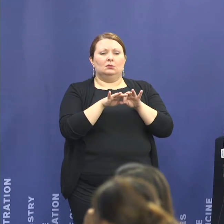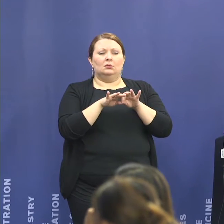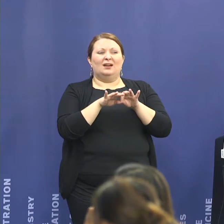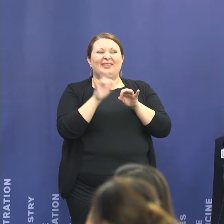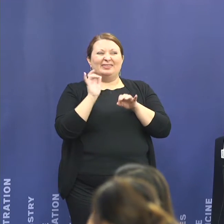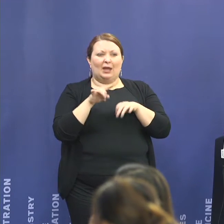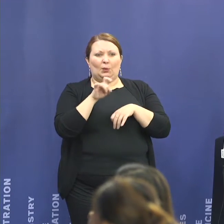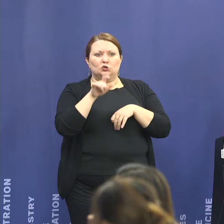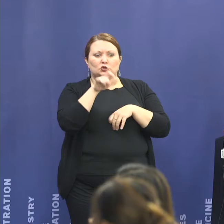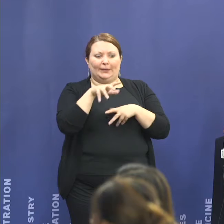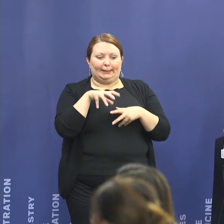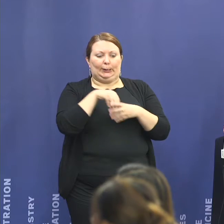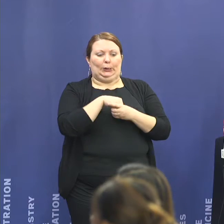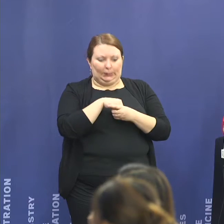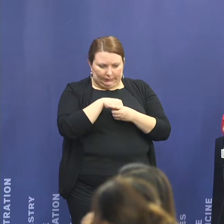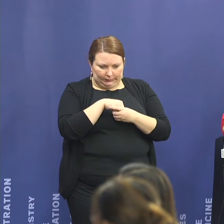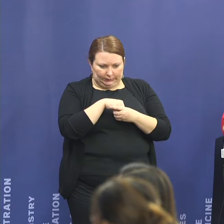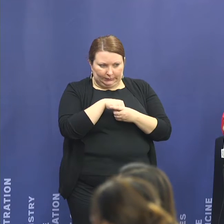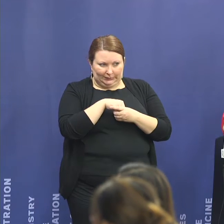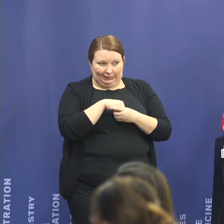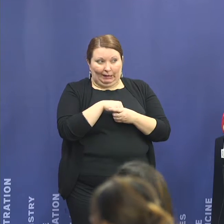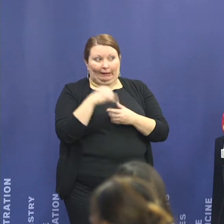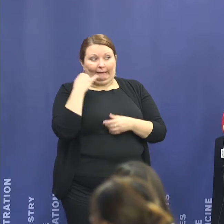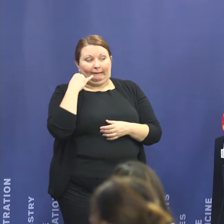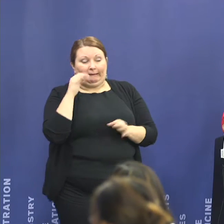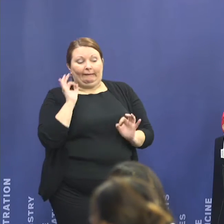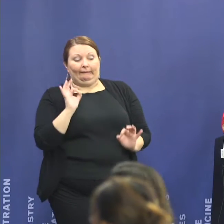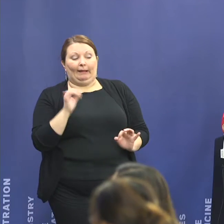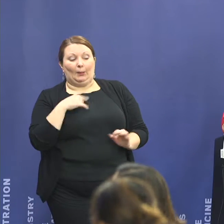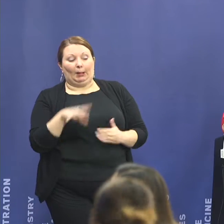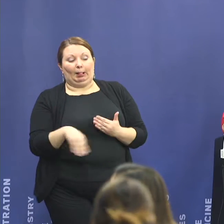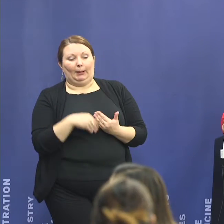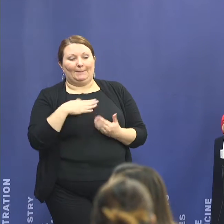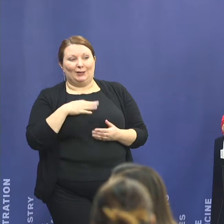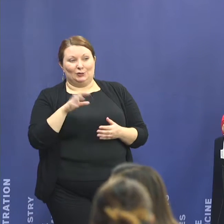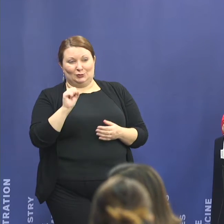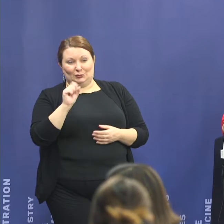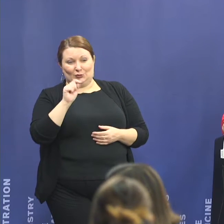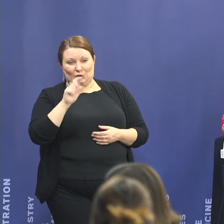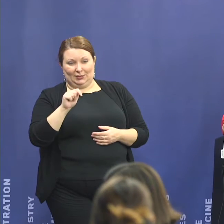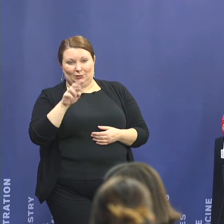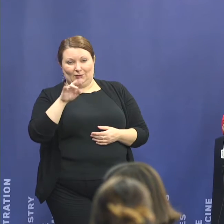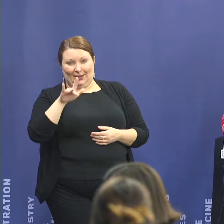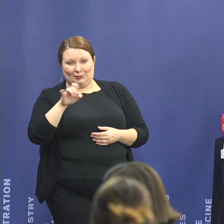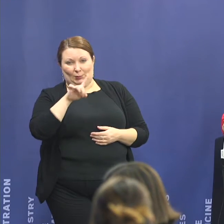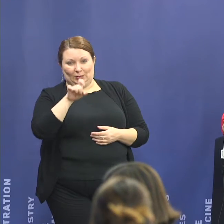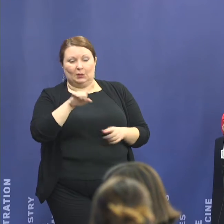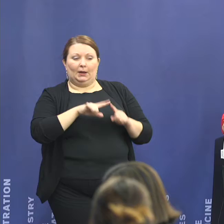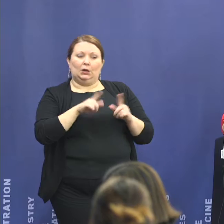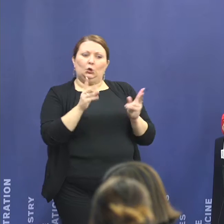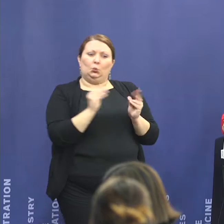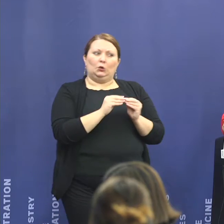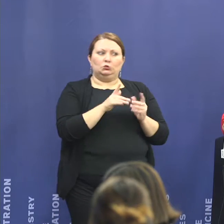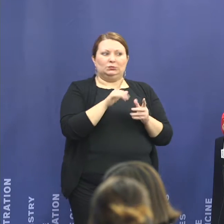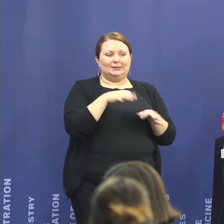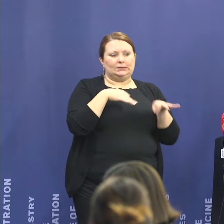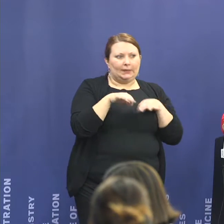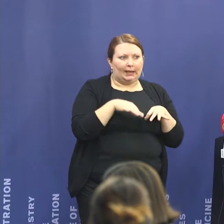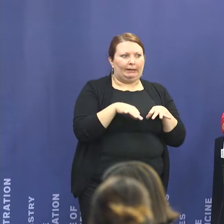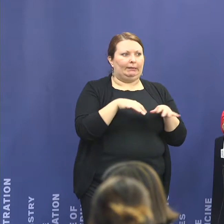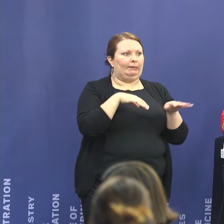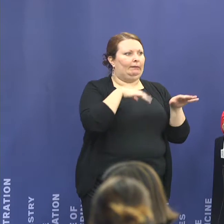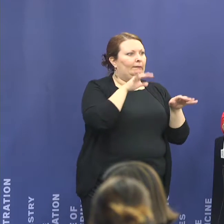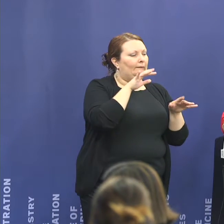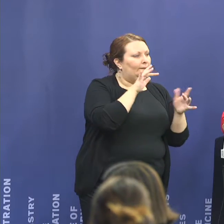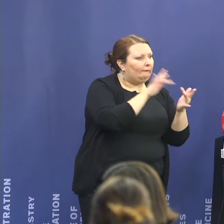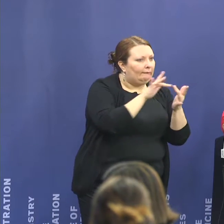should actually be included. Ideally, I would include my street race question. But more than anything, to explain and do outreach and say, no,